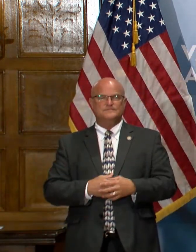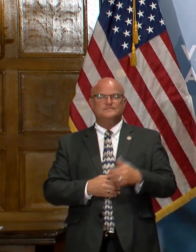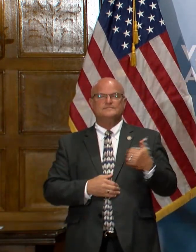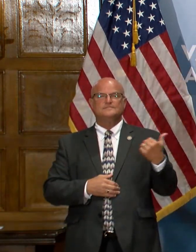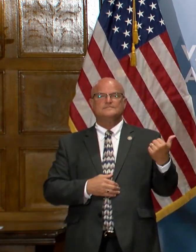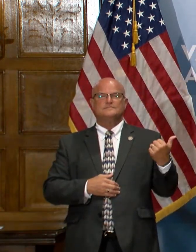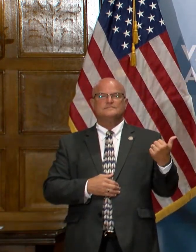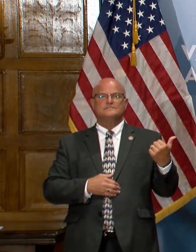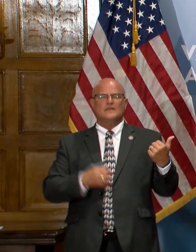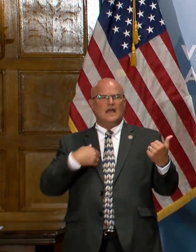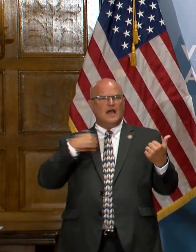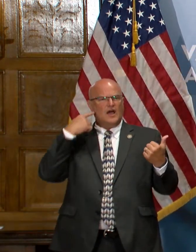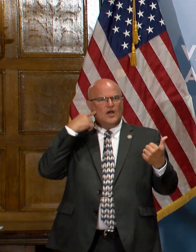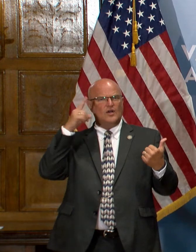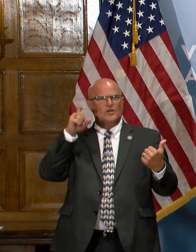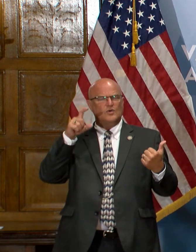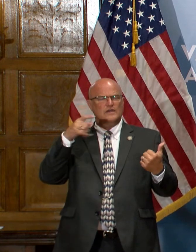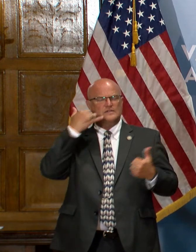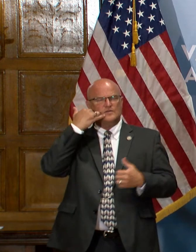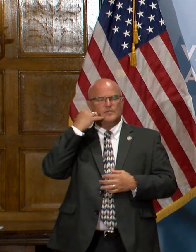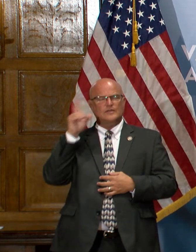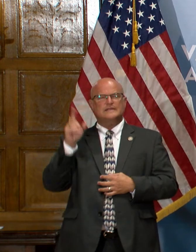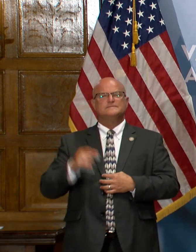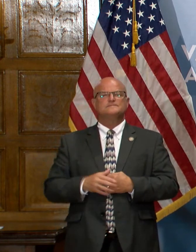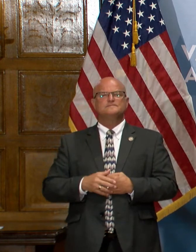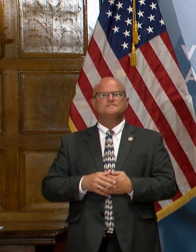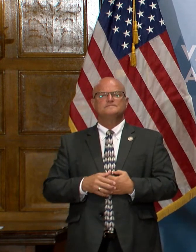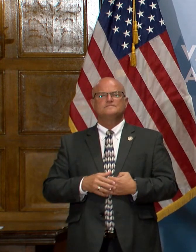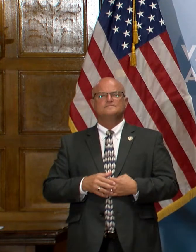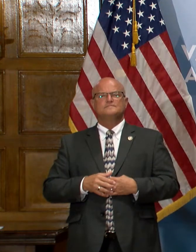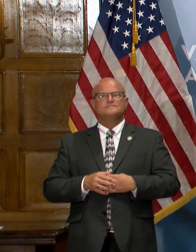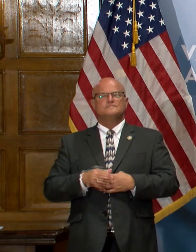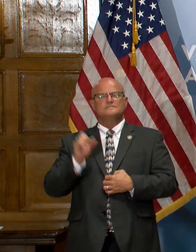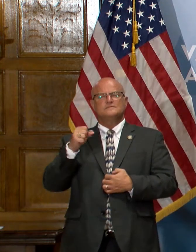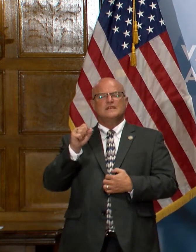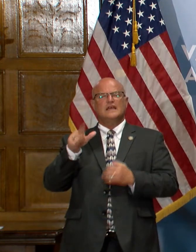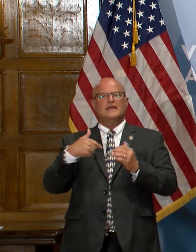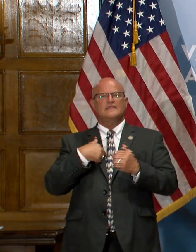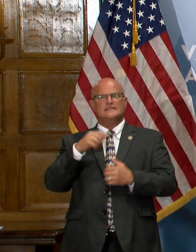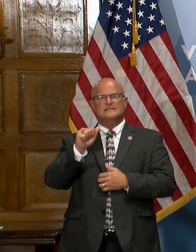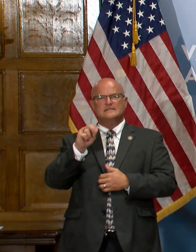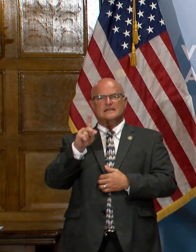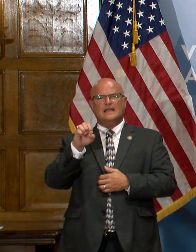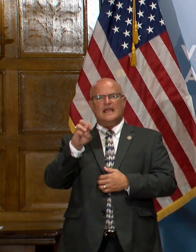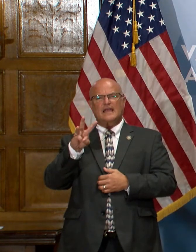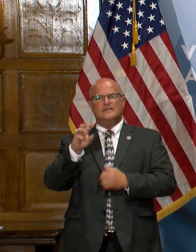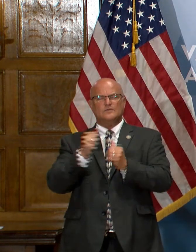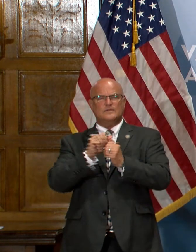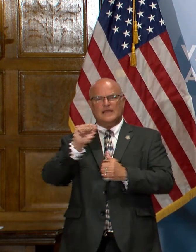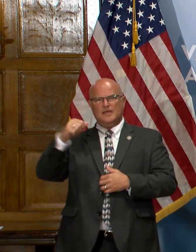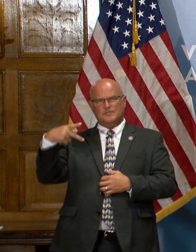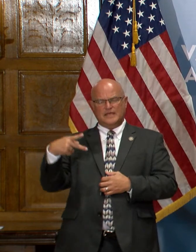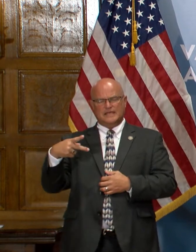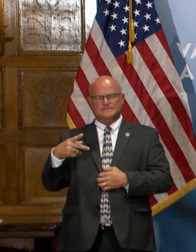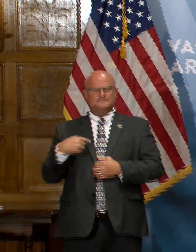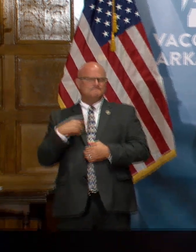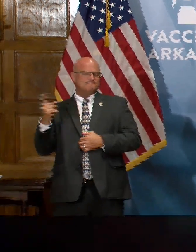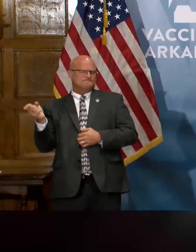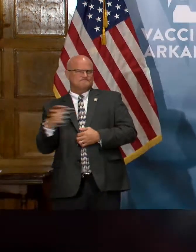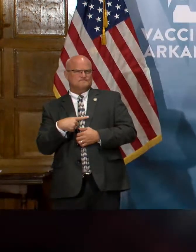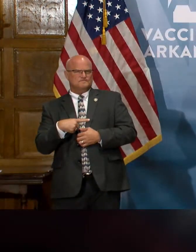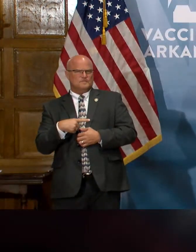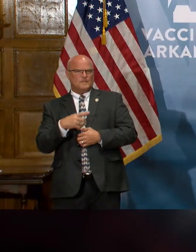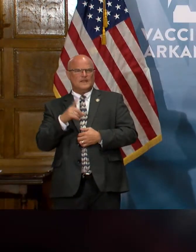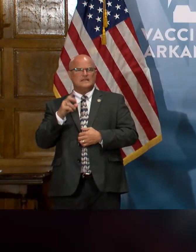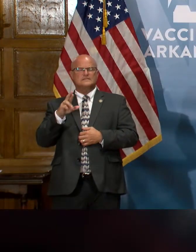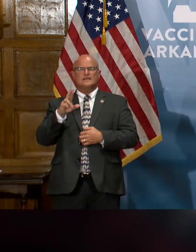And then I heard a question remotely. Yeah, Governor, this is Andrew AP. Wanted to ask you